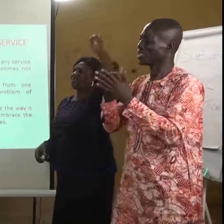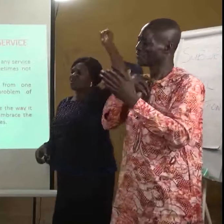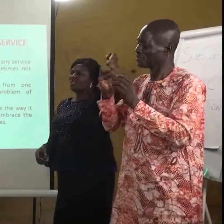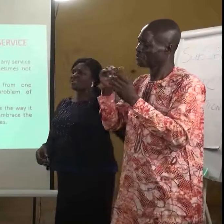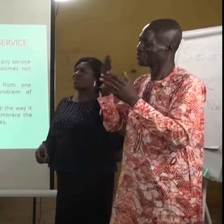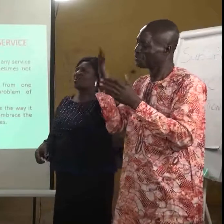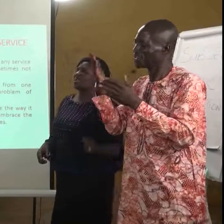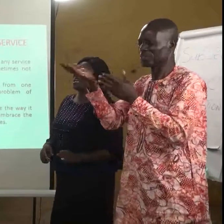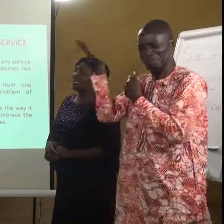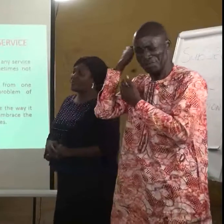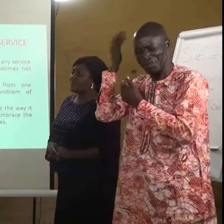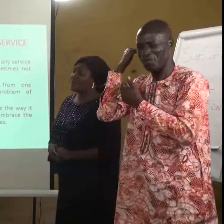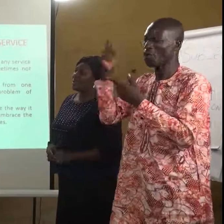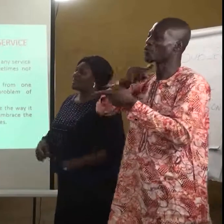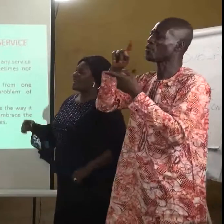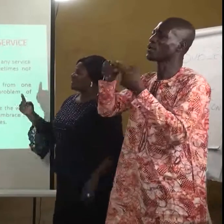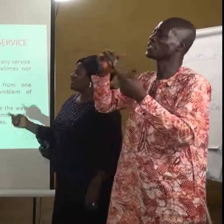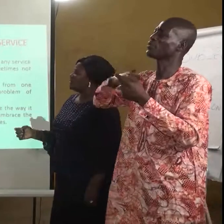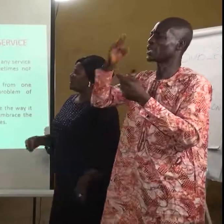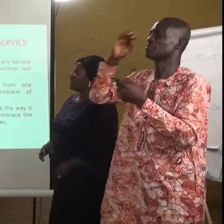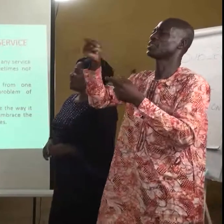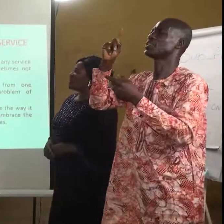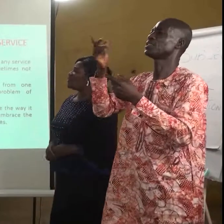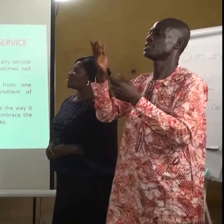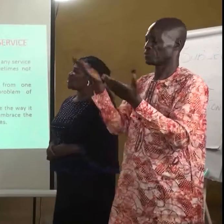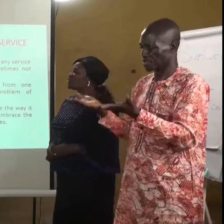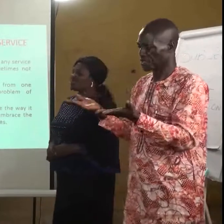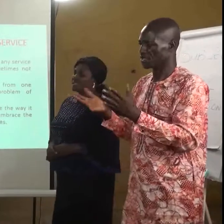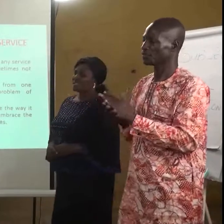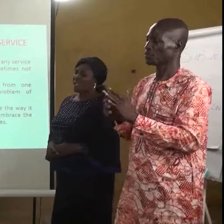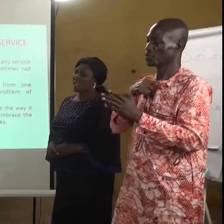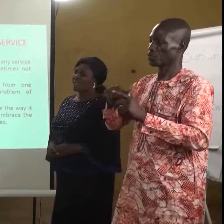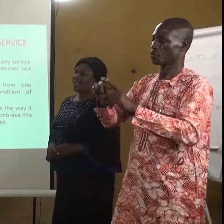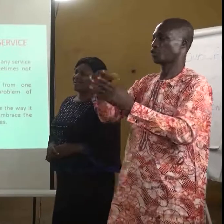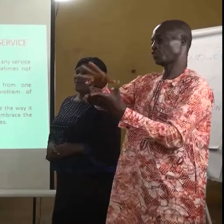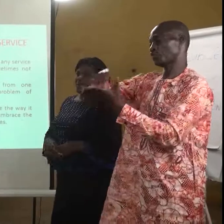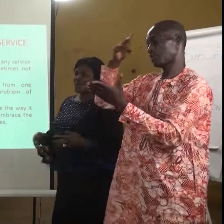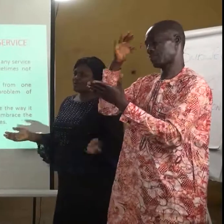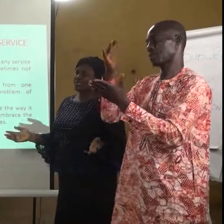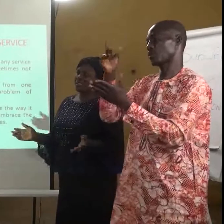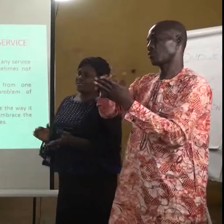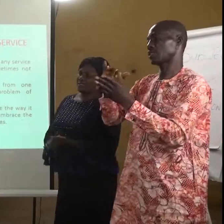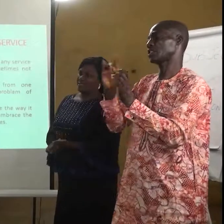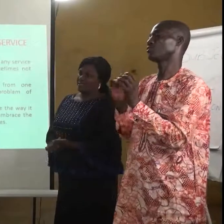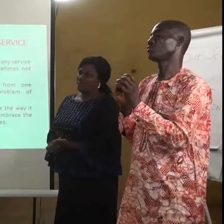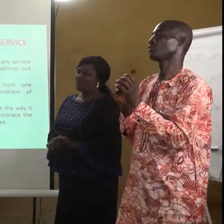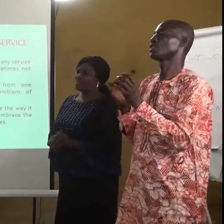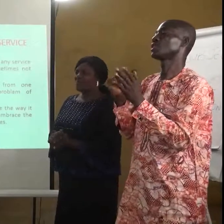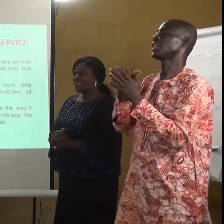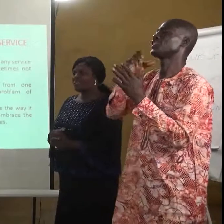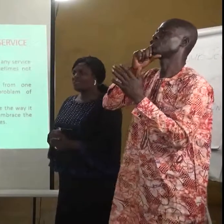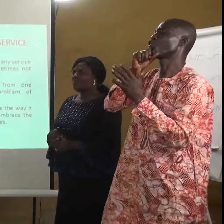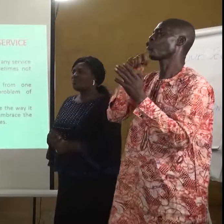we were doing it in the colonial era, we are still doing it, which those things are now outdated.